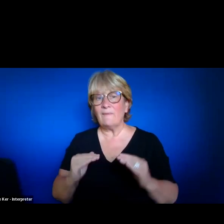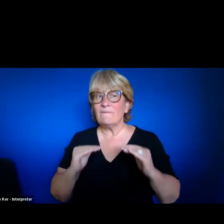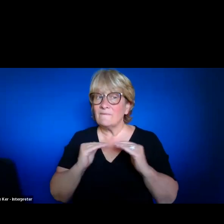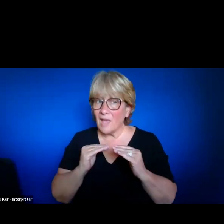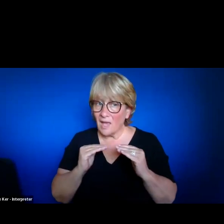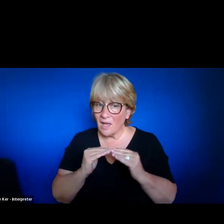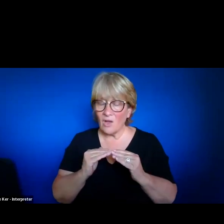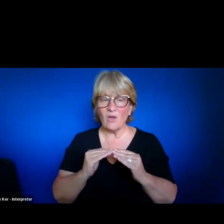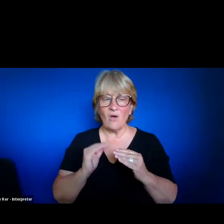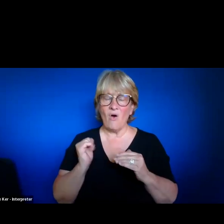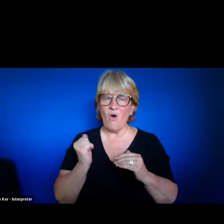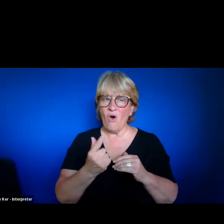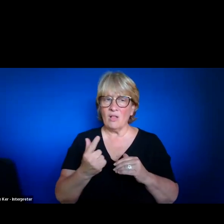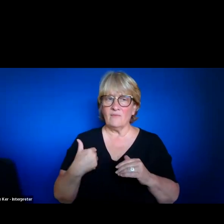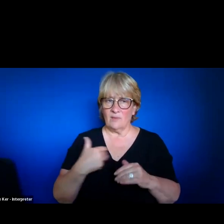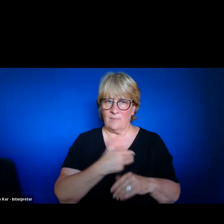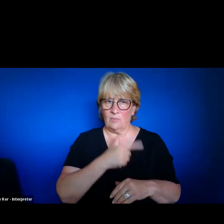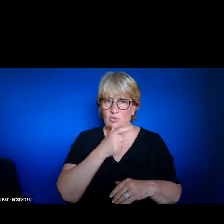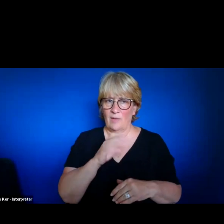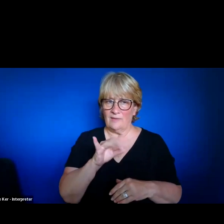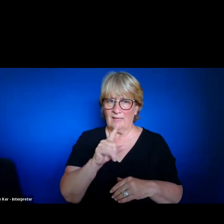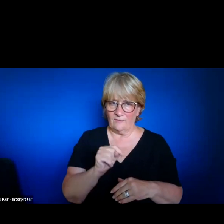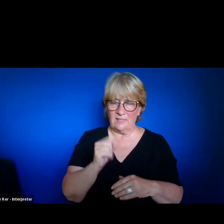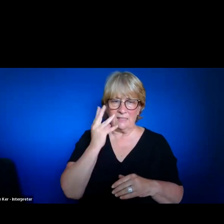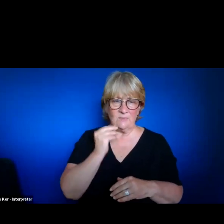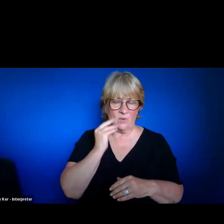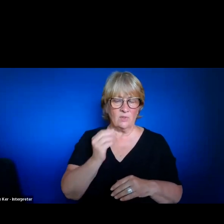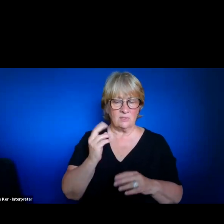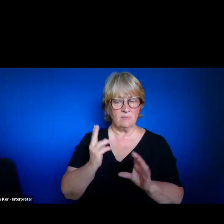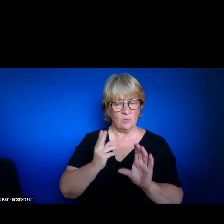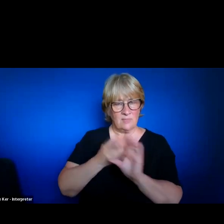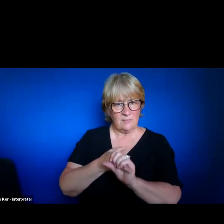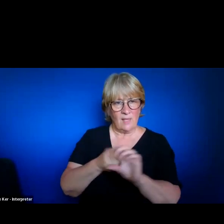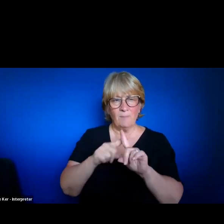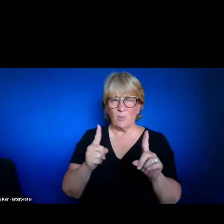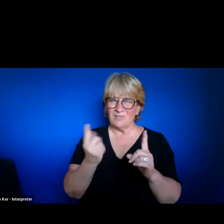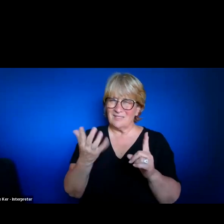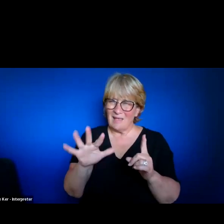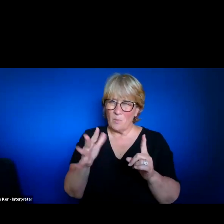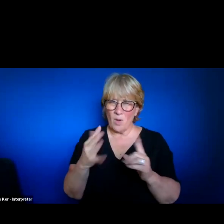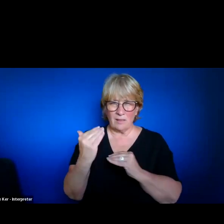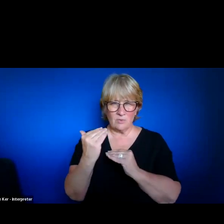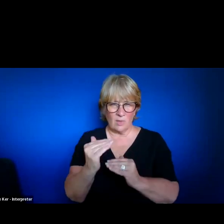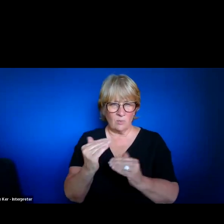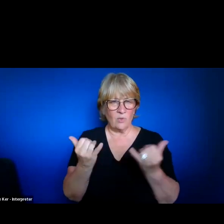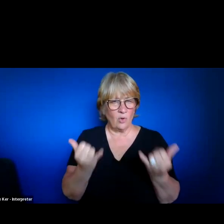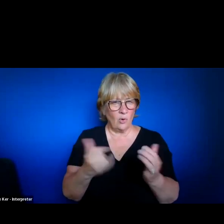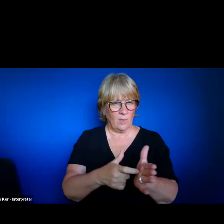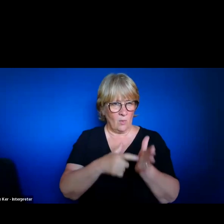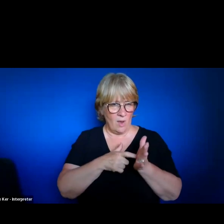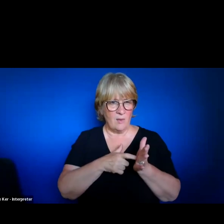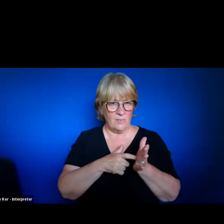for all of our members with lived experience who are participating, but we are sort of somewhat constrained in terms of what the current requirements and